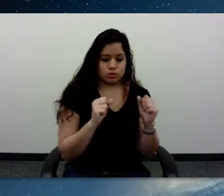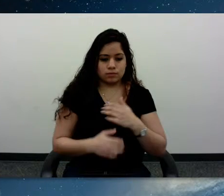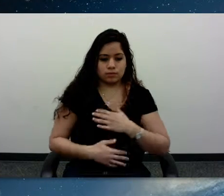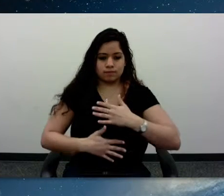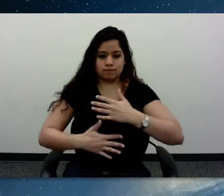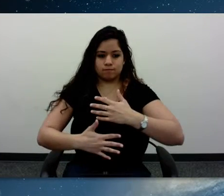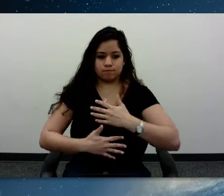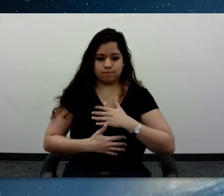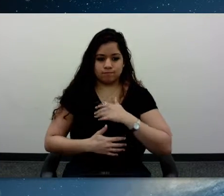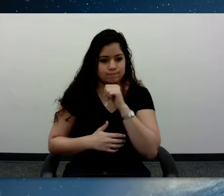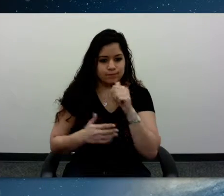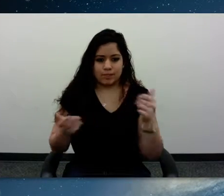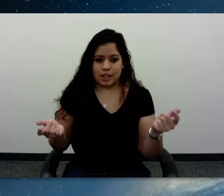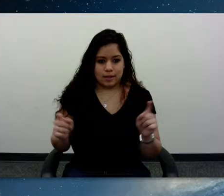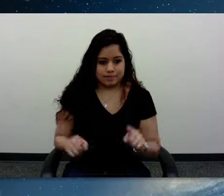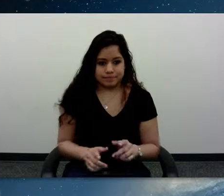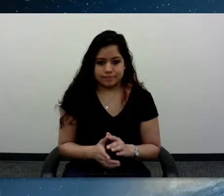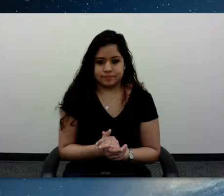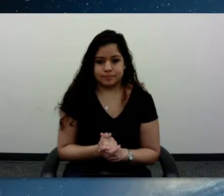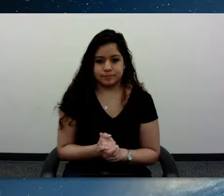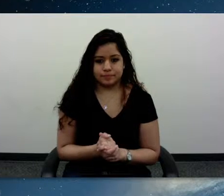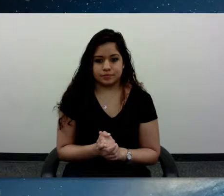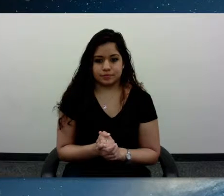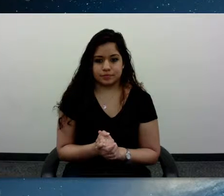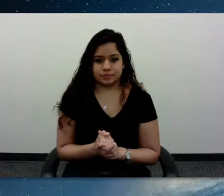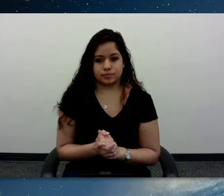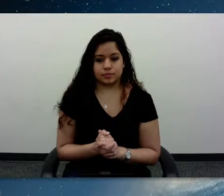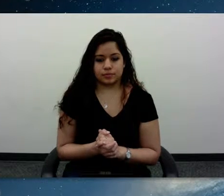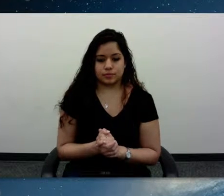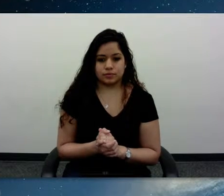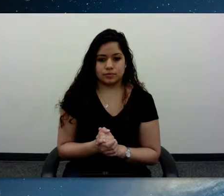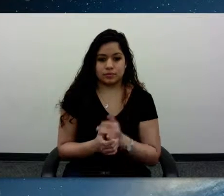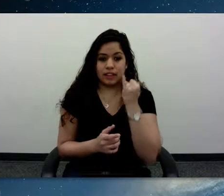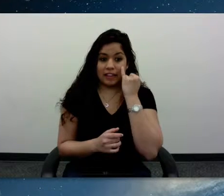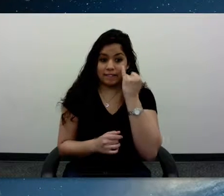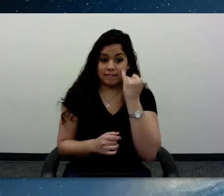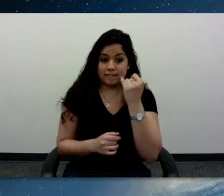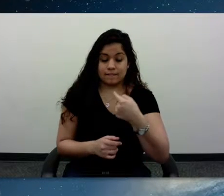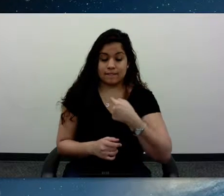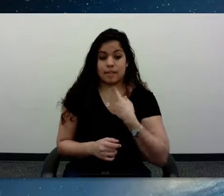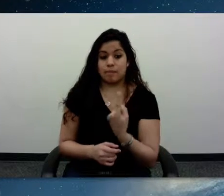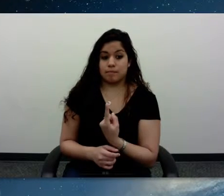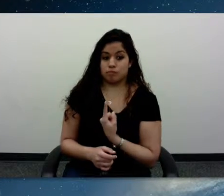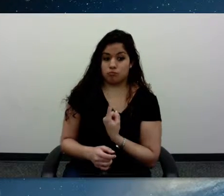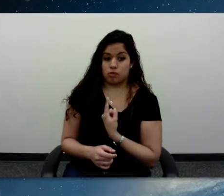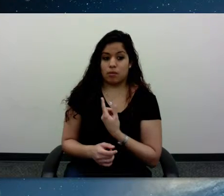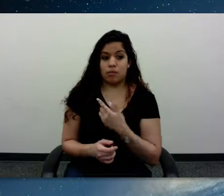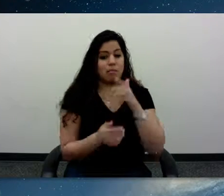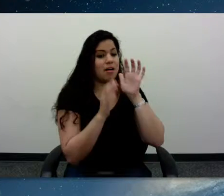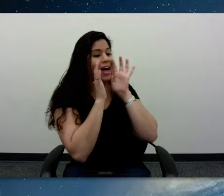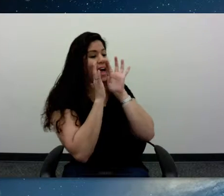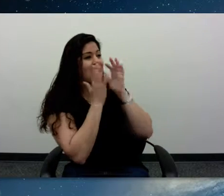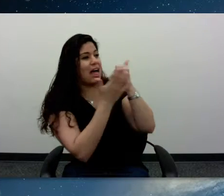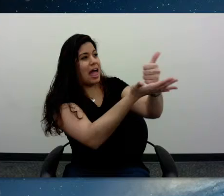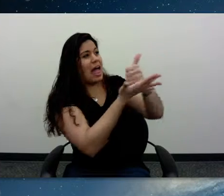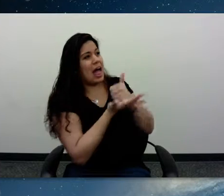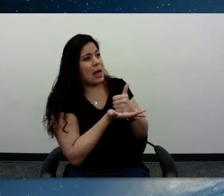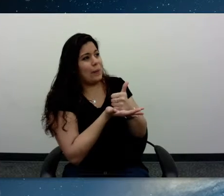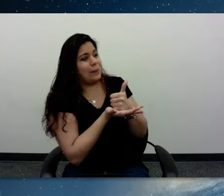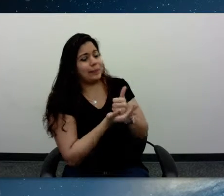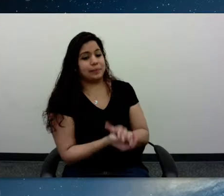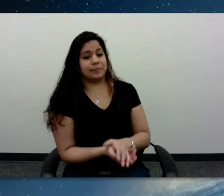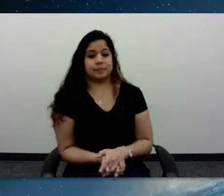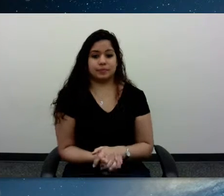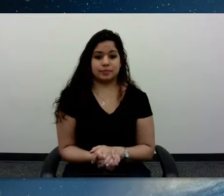breathing, any signs of life. Okay, at that point, if I'm by myself, I'm going to yell for help. Help!